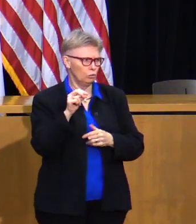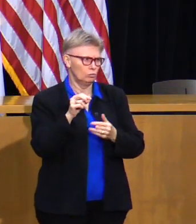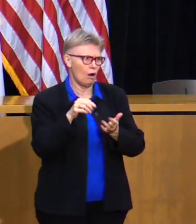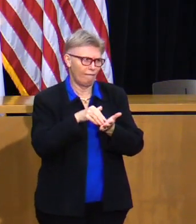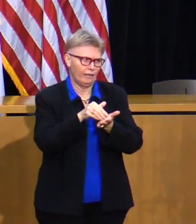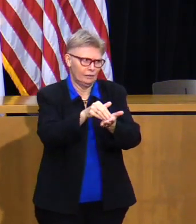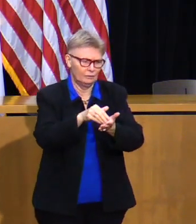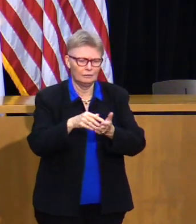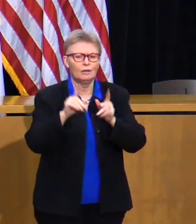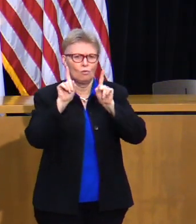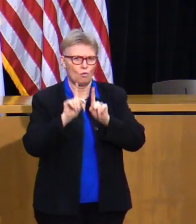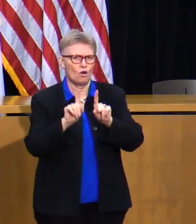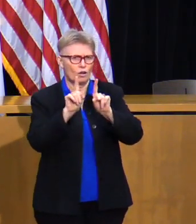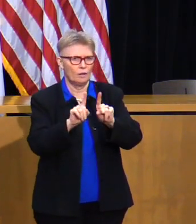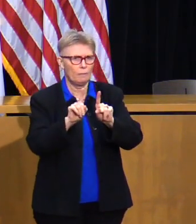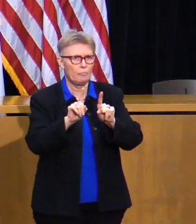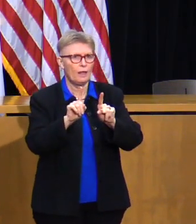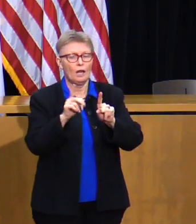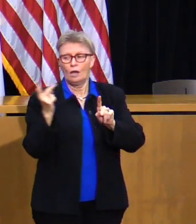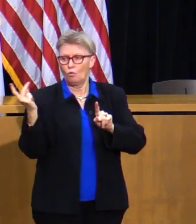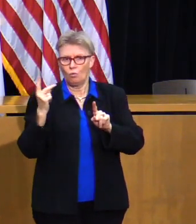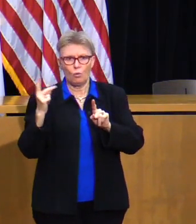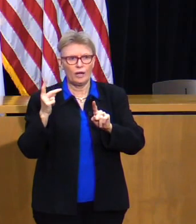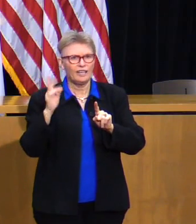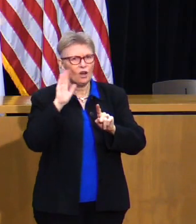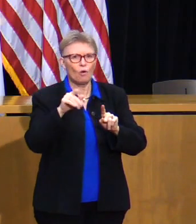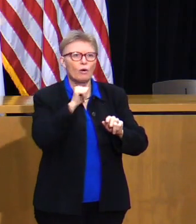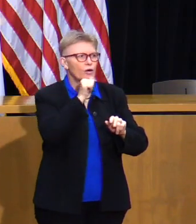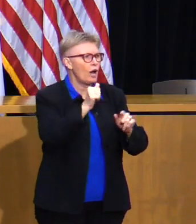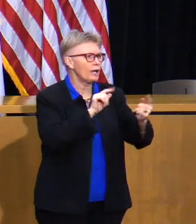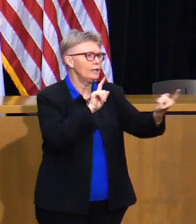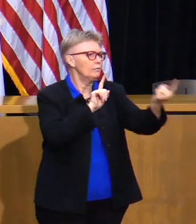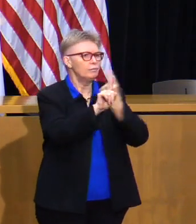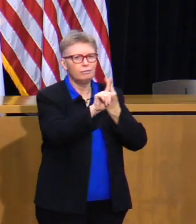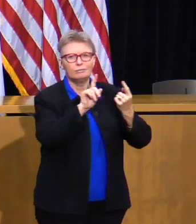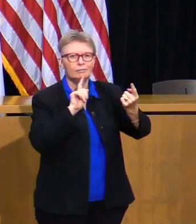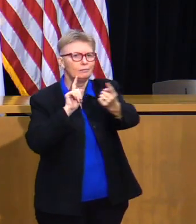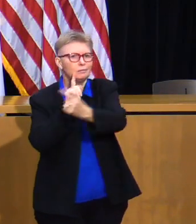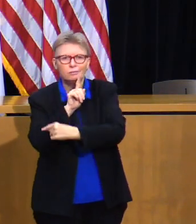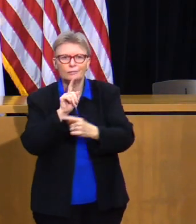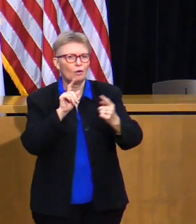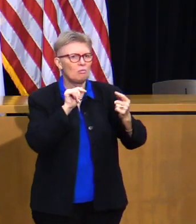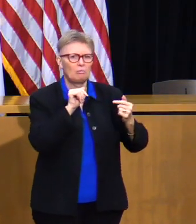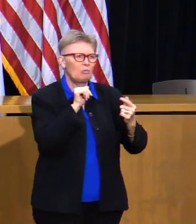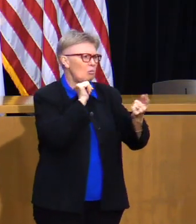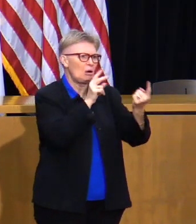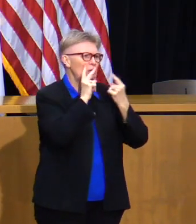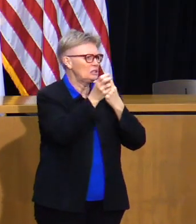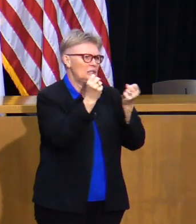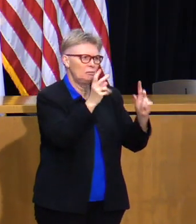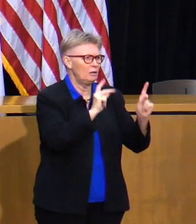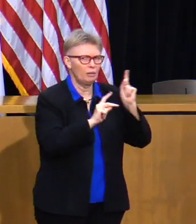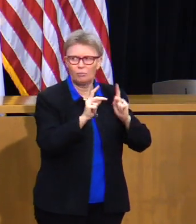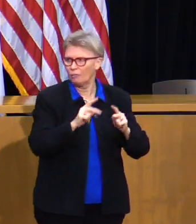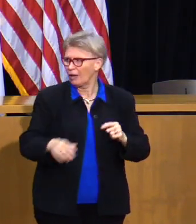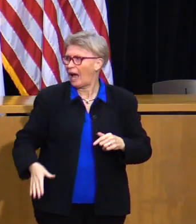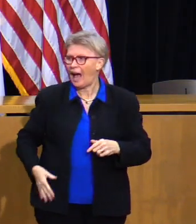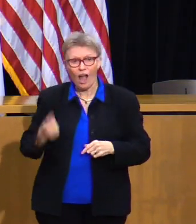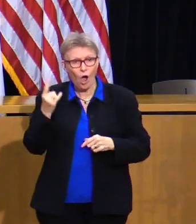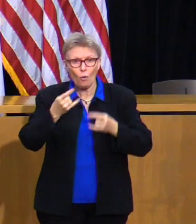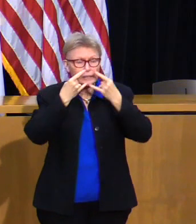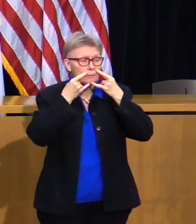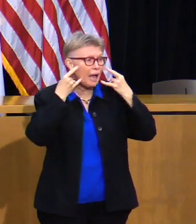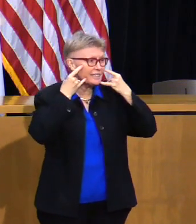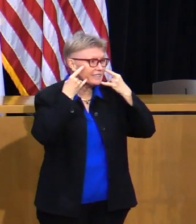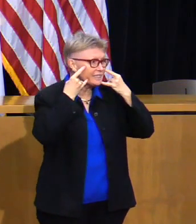we know that in many cases when we go for that walk, we're not going to run into a lot of people, right? I take this with me.